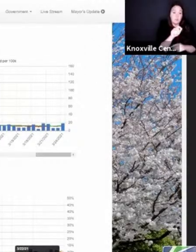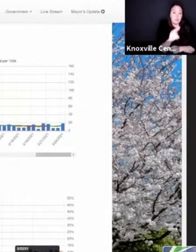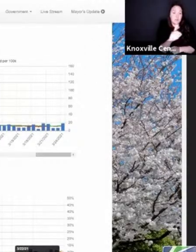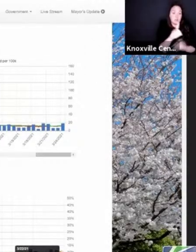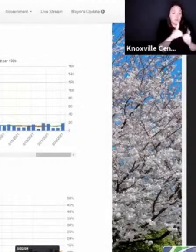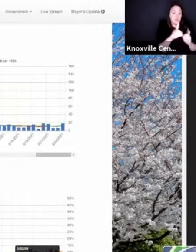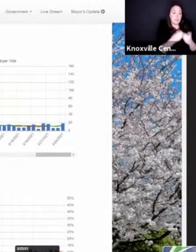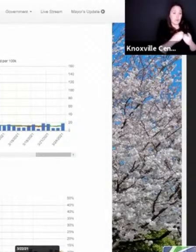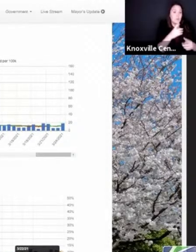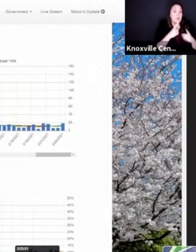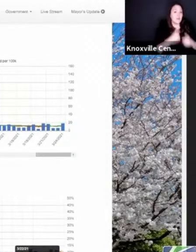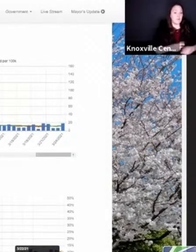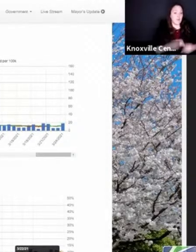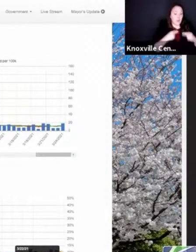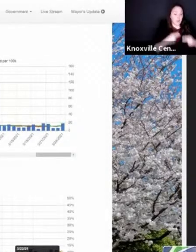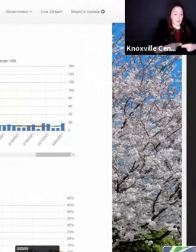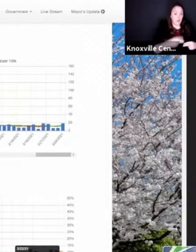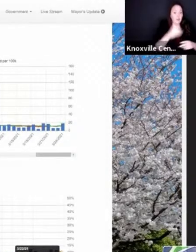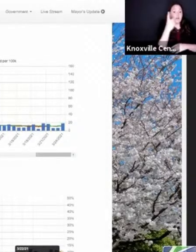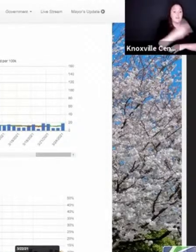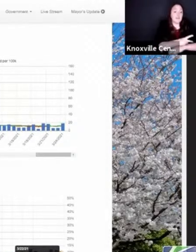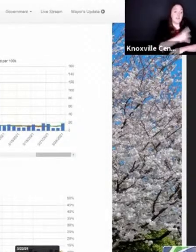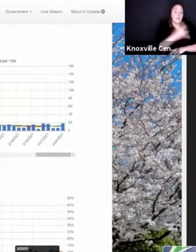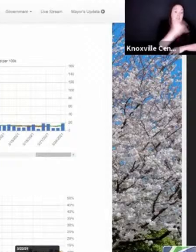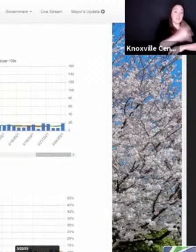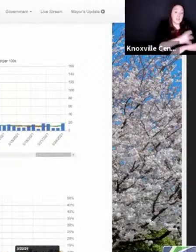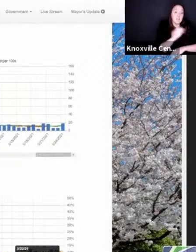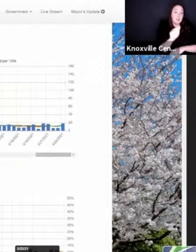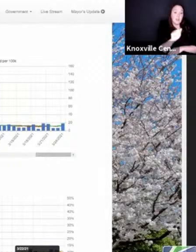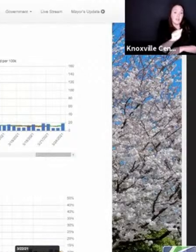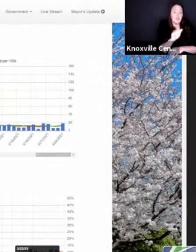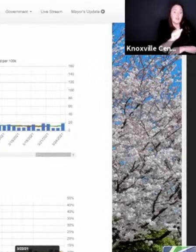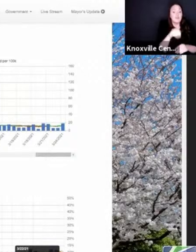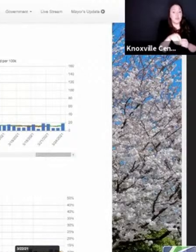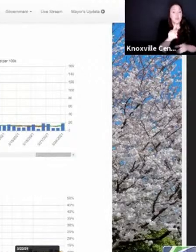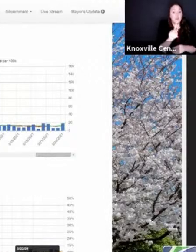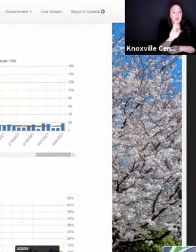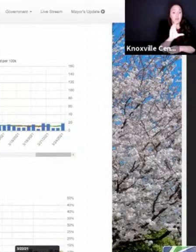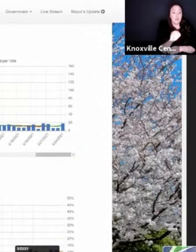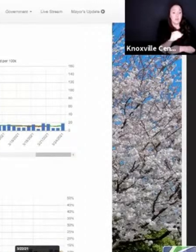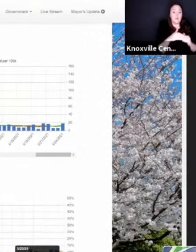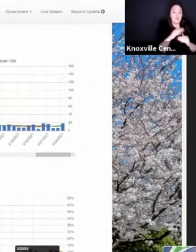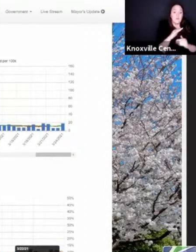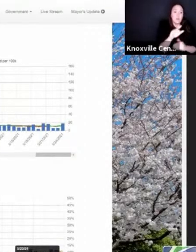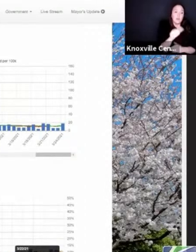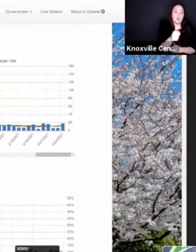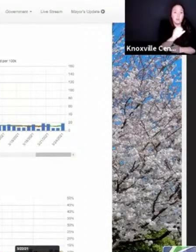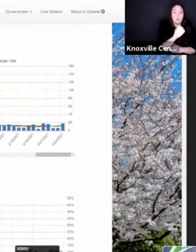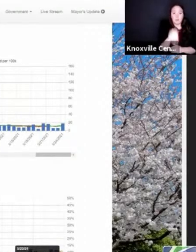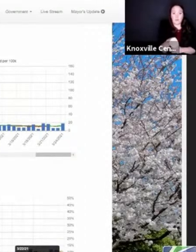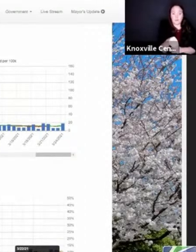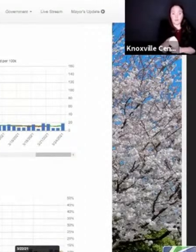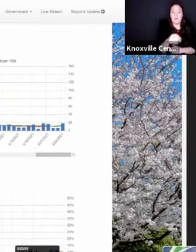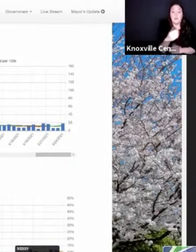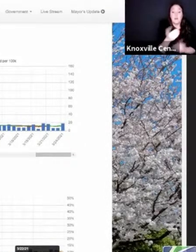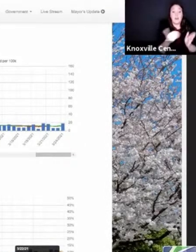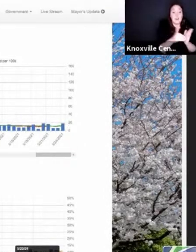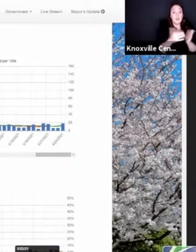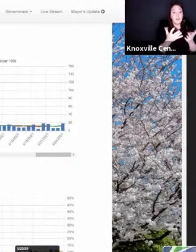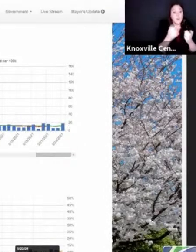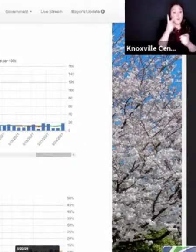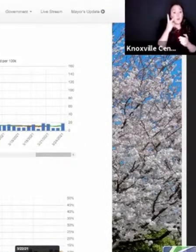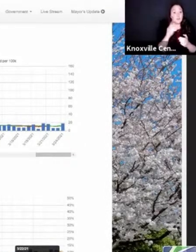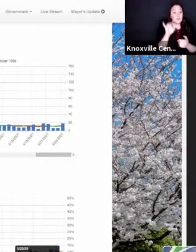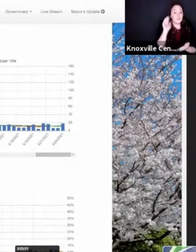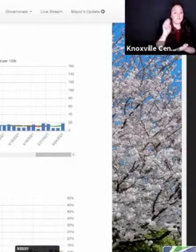Health. The 7-day average for percent positive in Knox County is just over 10%. Again, we want to see this